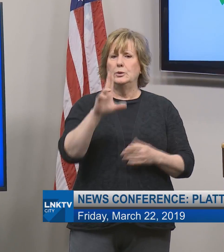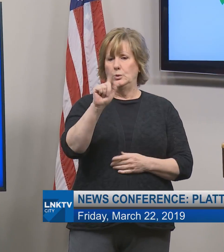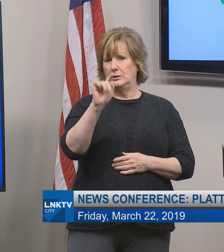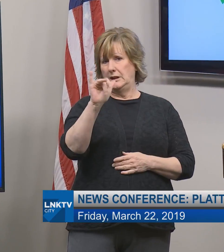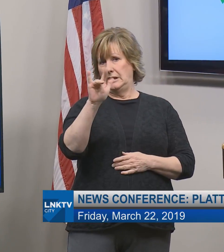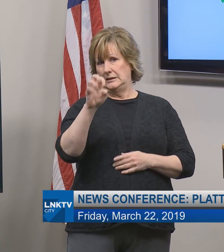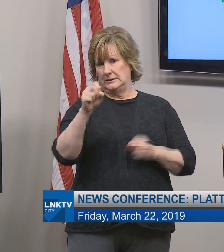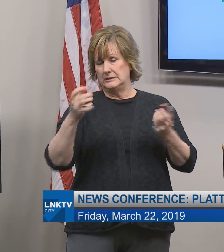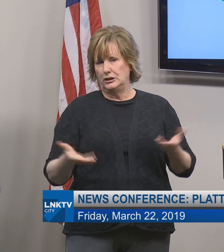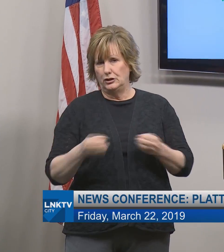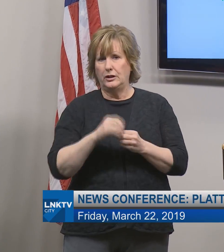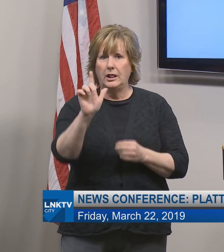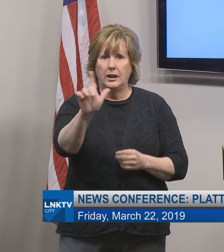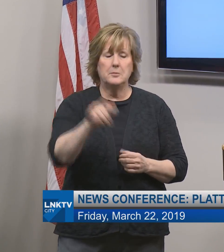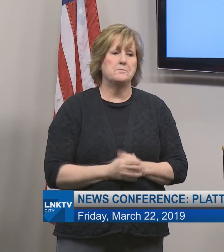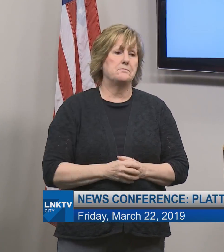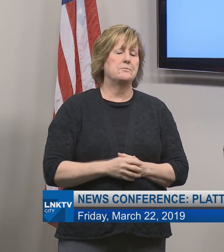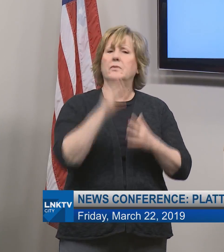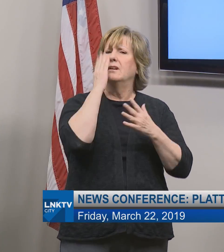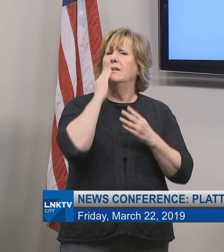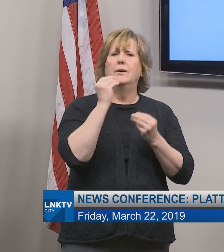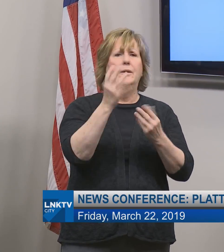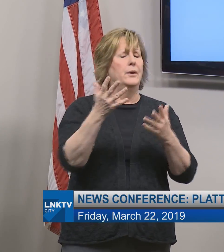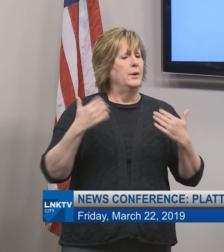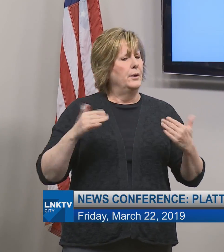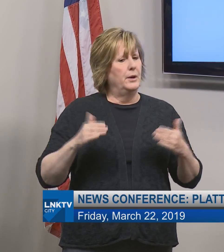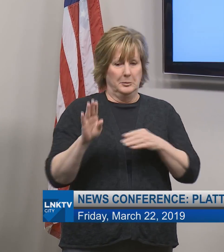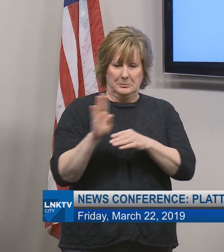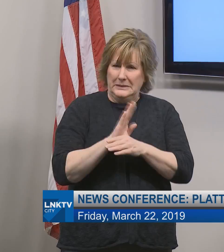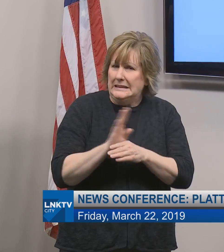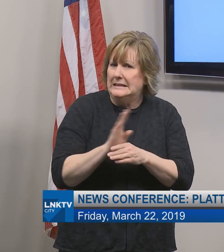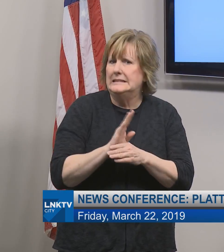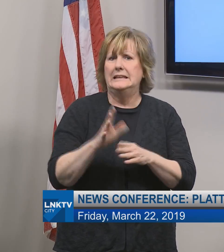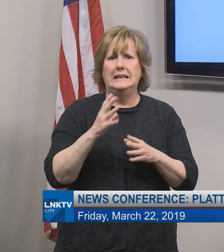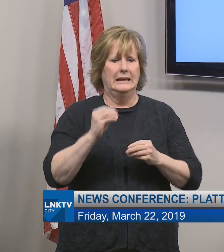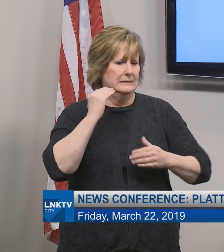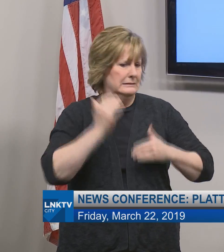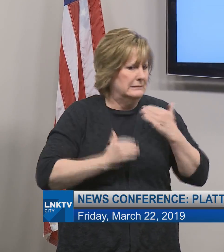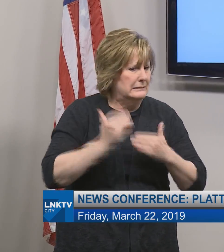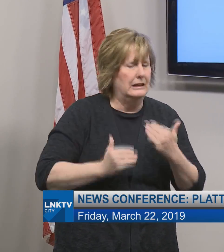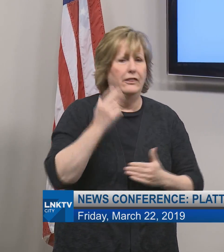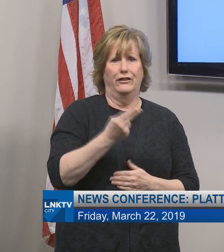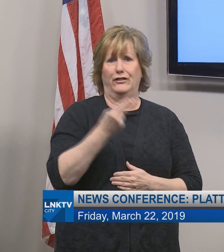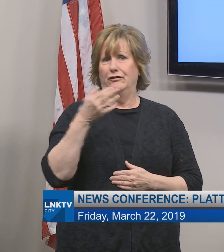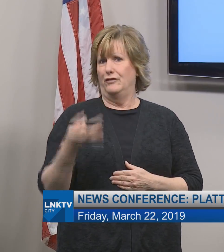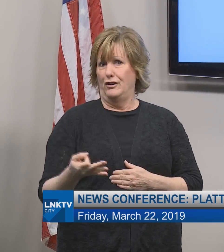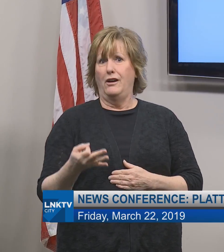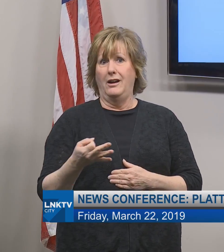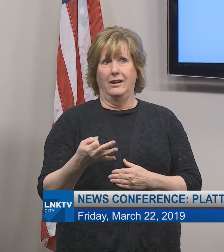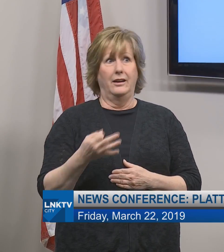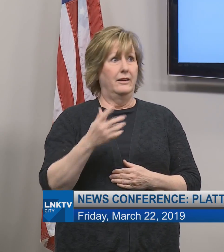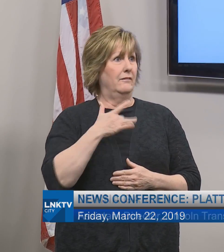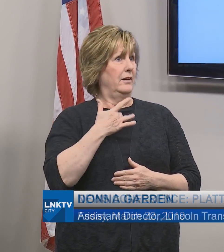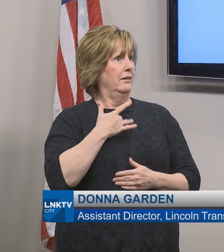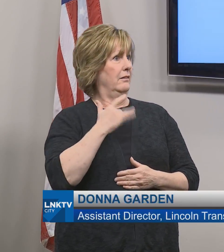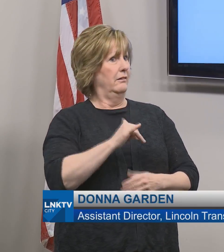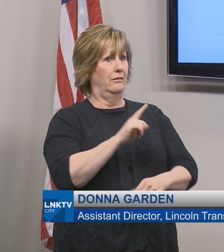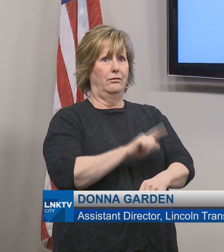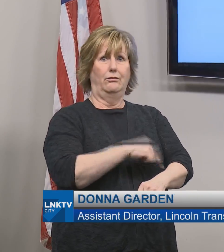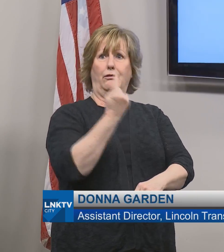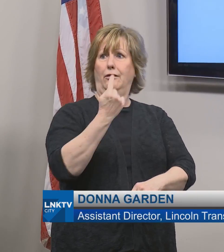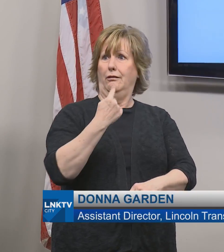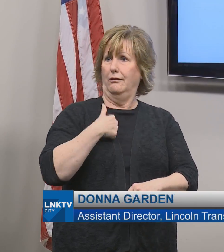here at the City of Lincoln. And I want to tell you it's been a very busy and very productive Thursday and Friday. And I think it's been about that long since I've talked